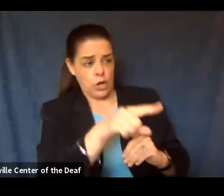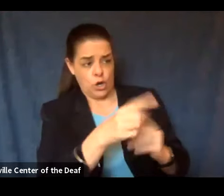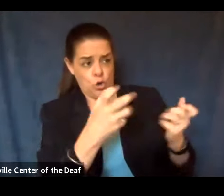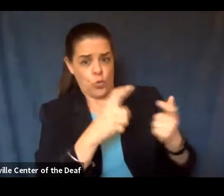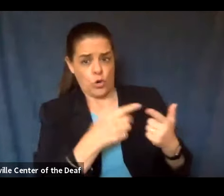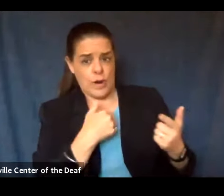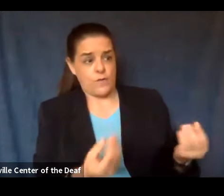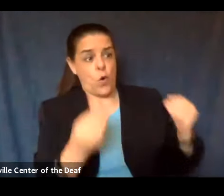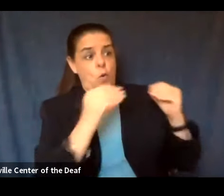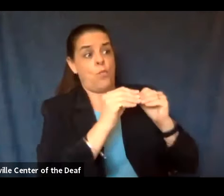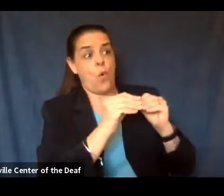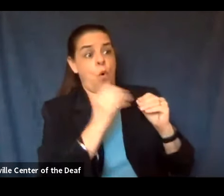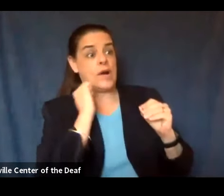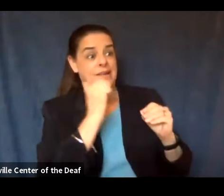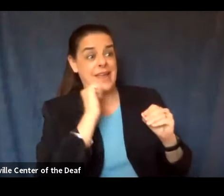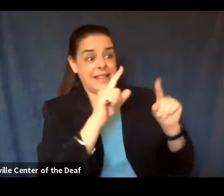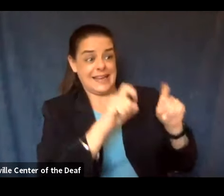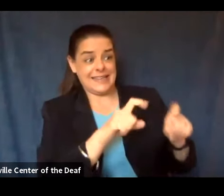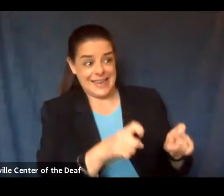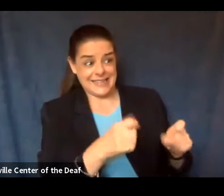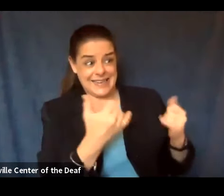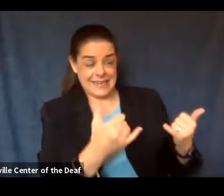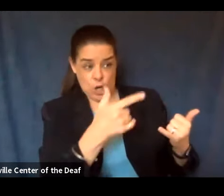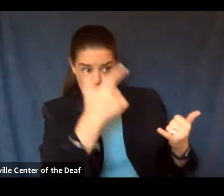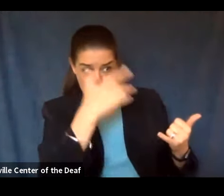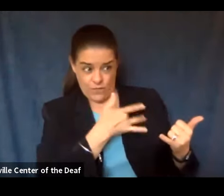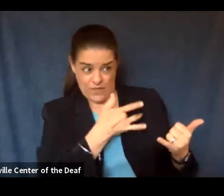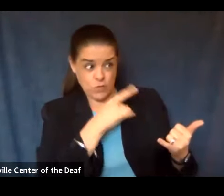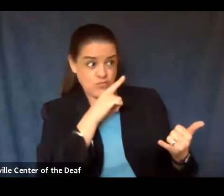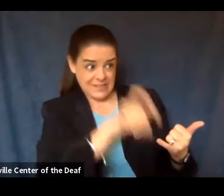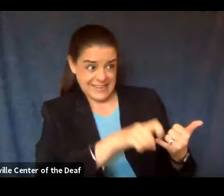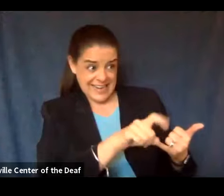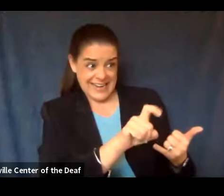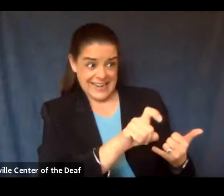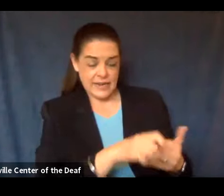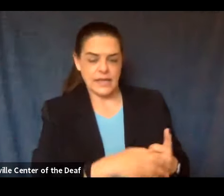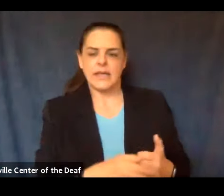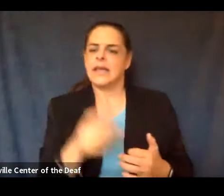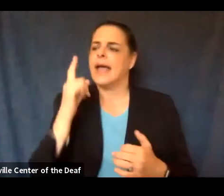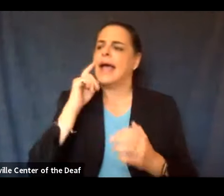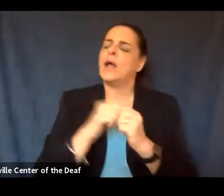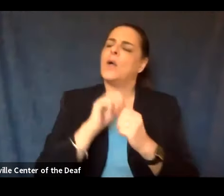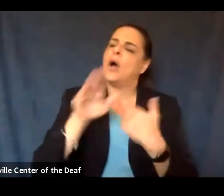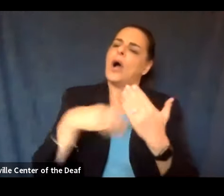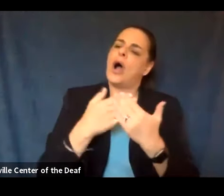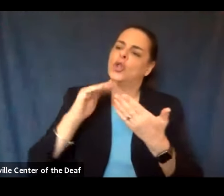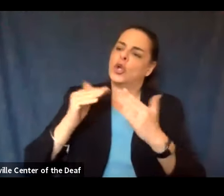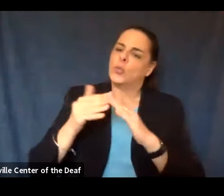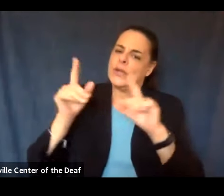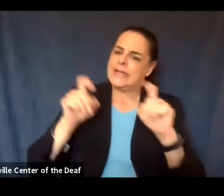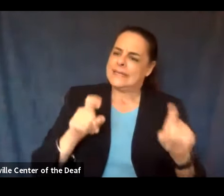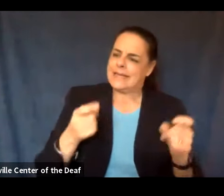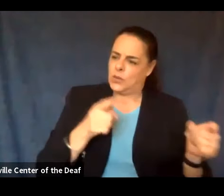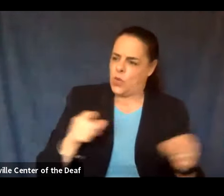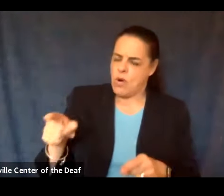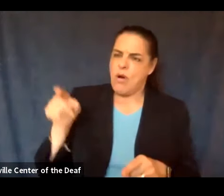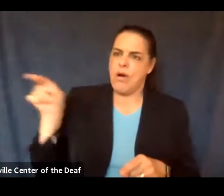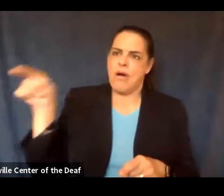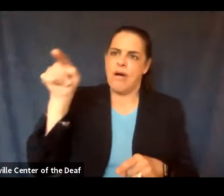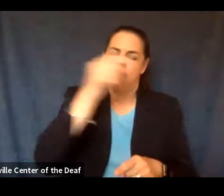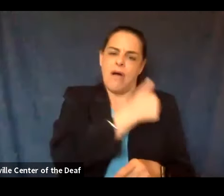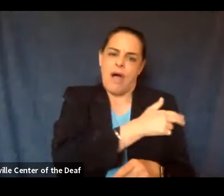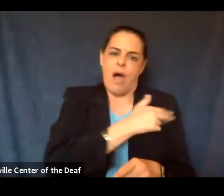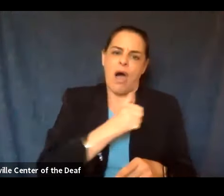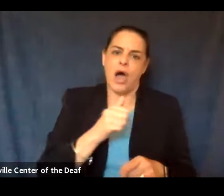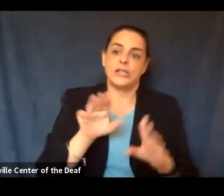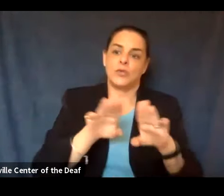daily testing even more now? Do you feel that it is needed? I think with all the community testing that's happening, hospitals